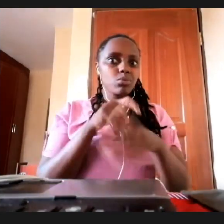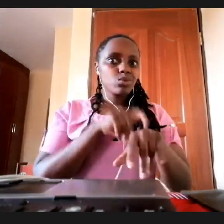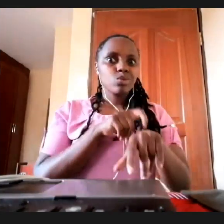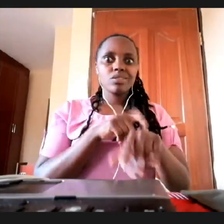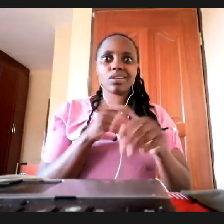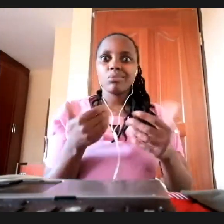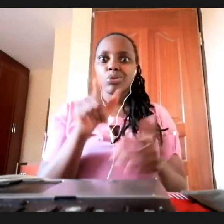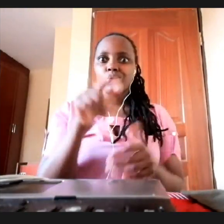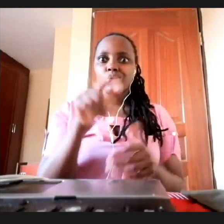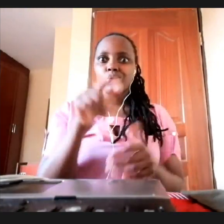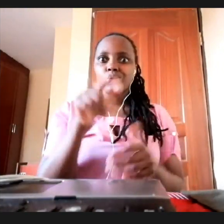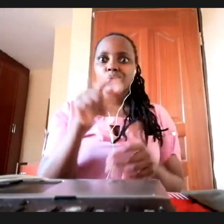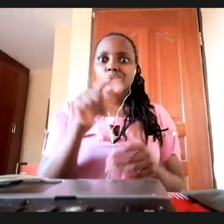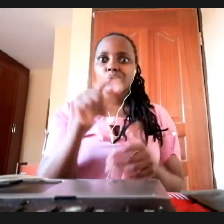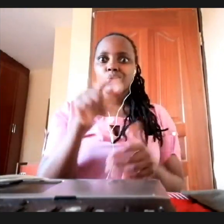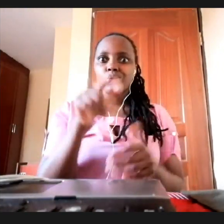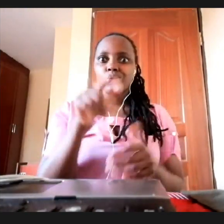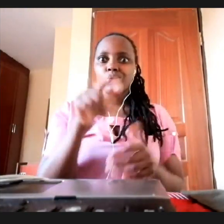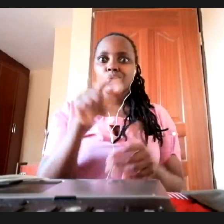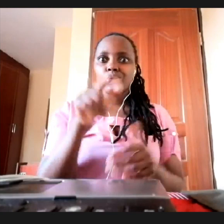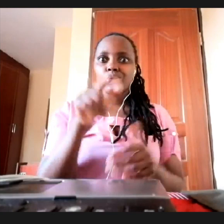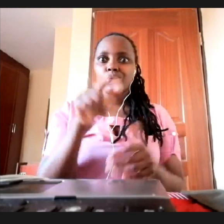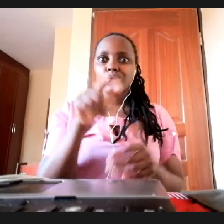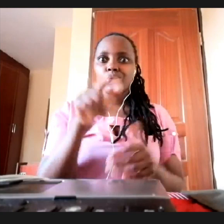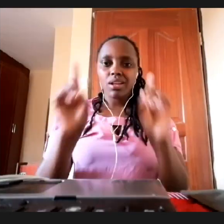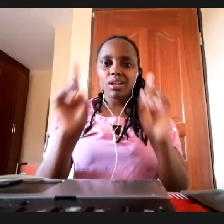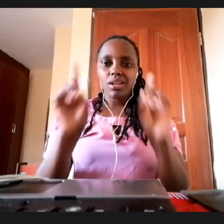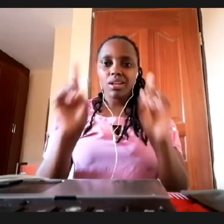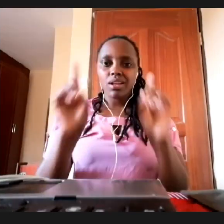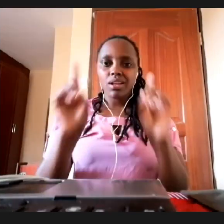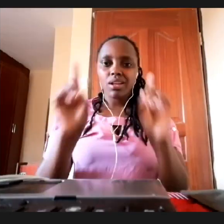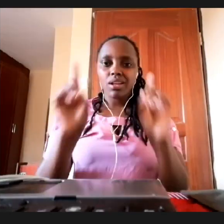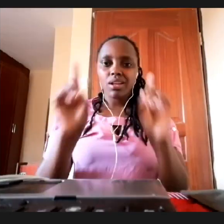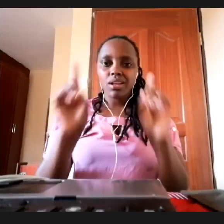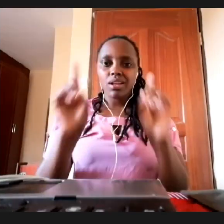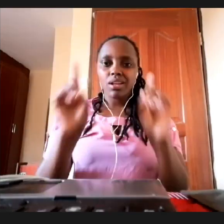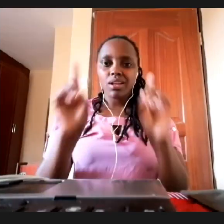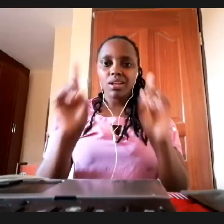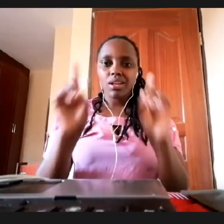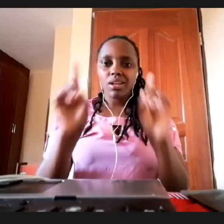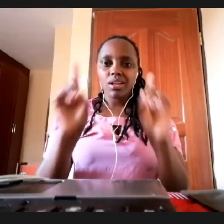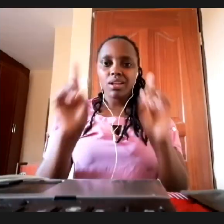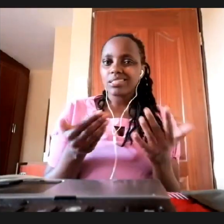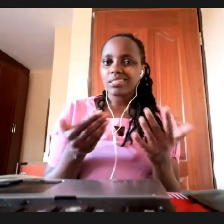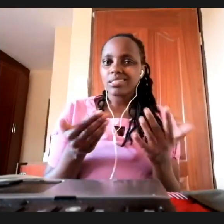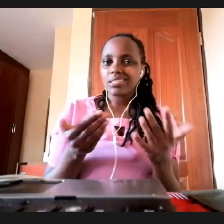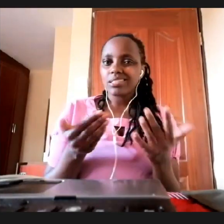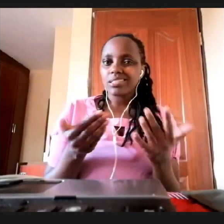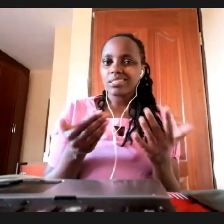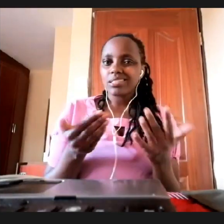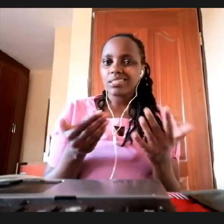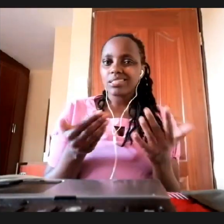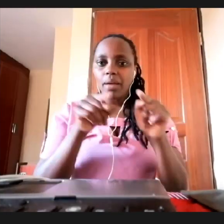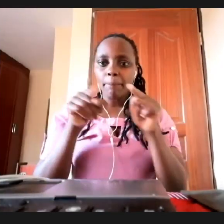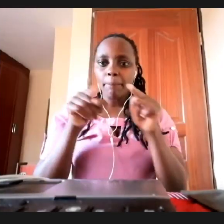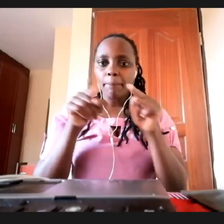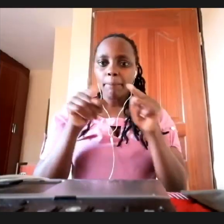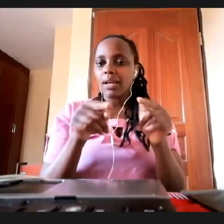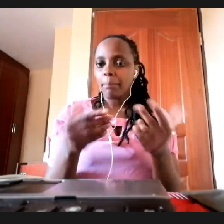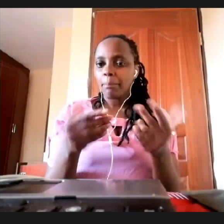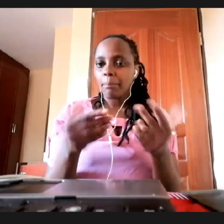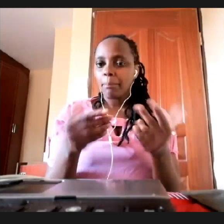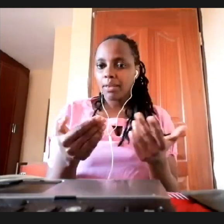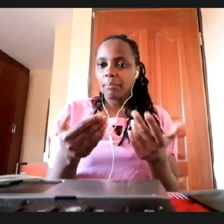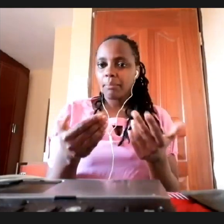your child has not succeeded in an exam, and that's where you start, bringing all these issues to the table, then you have